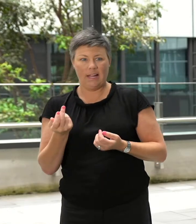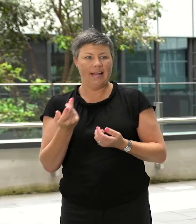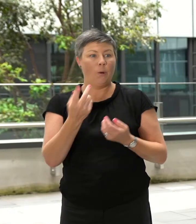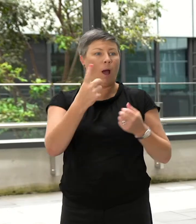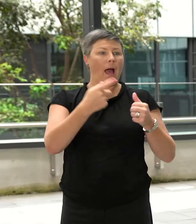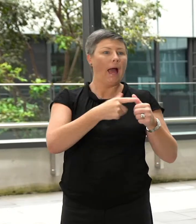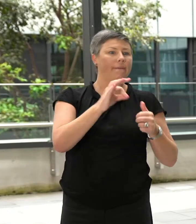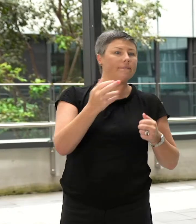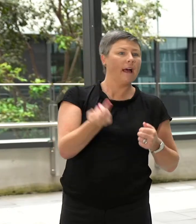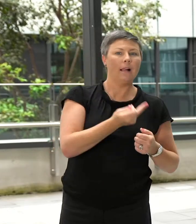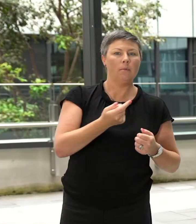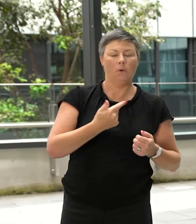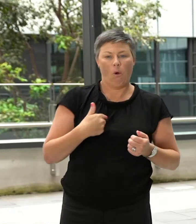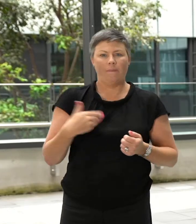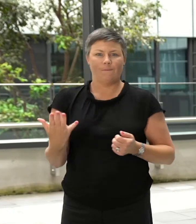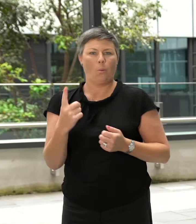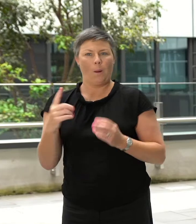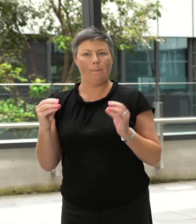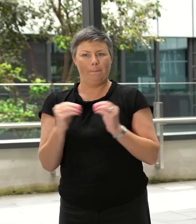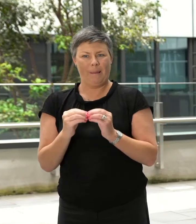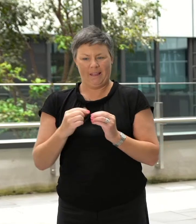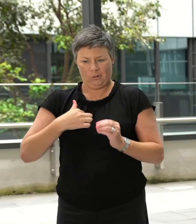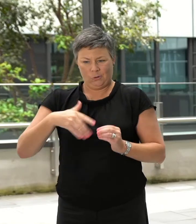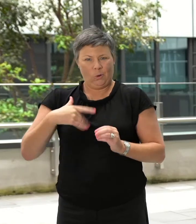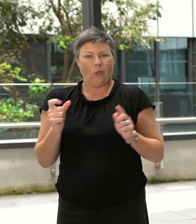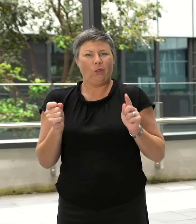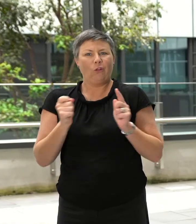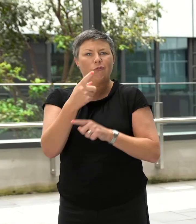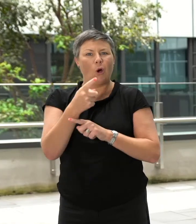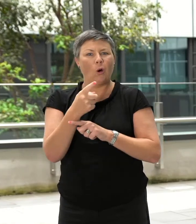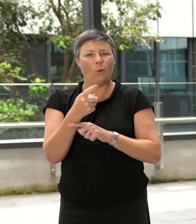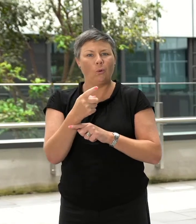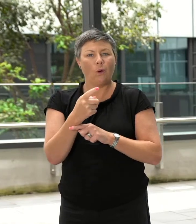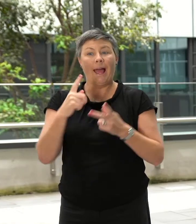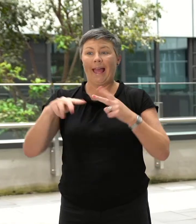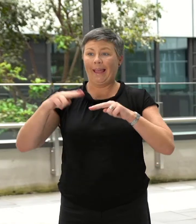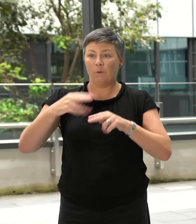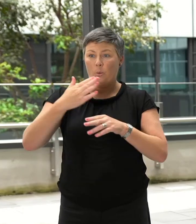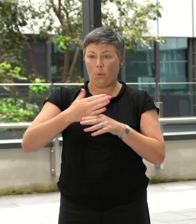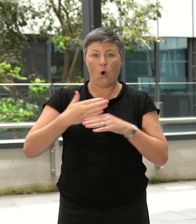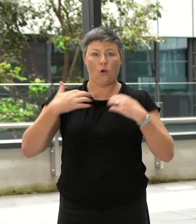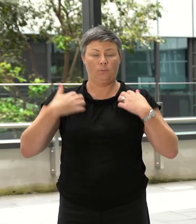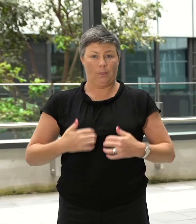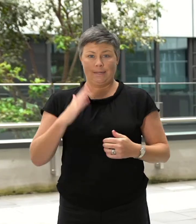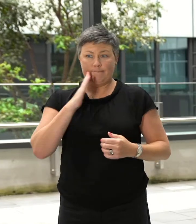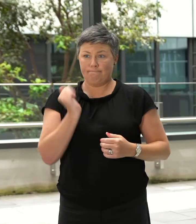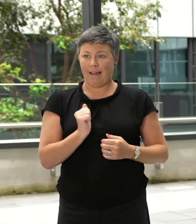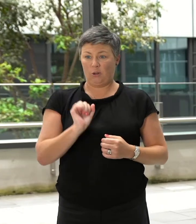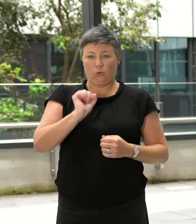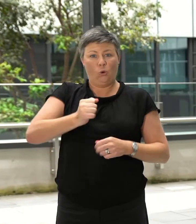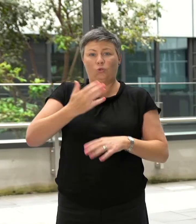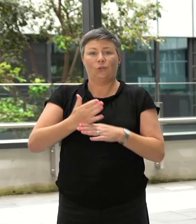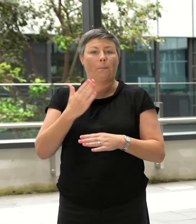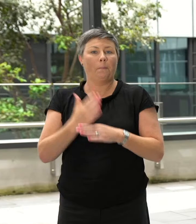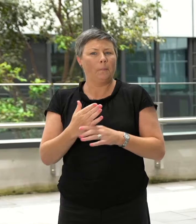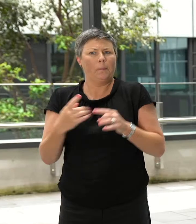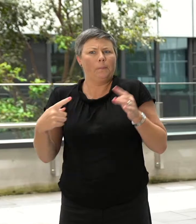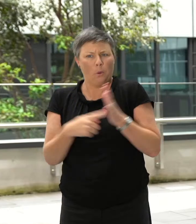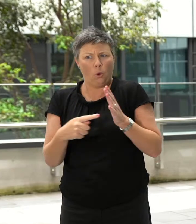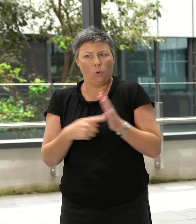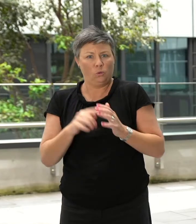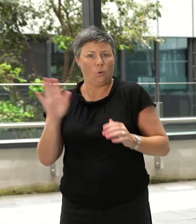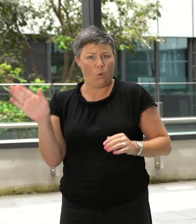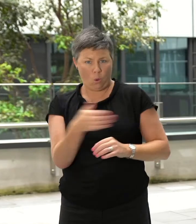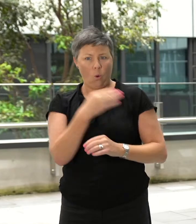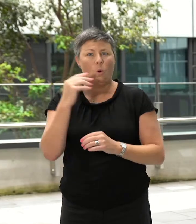out, then they are vaccinating them if they work in a hospital. Every state and territory is doing this, the Commonwealth's doing this as